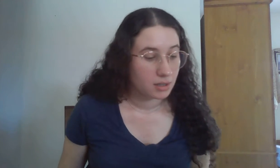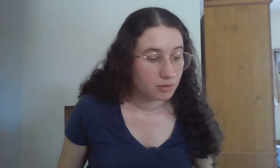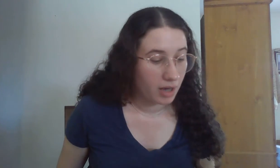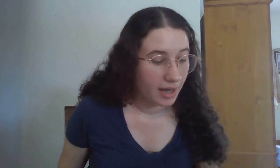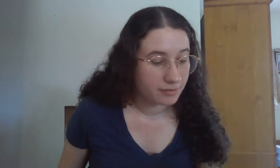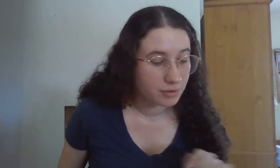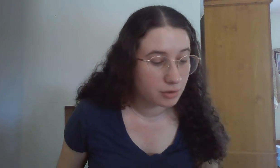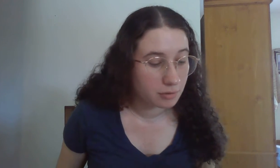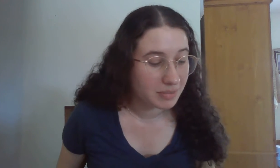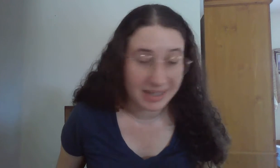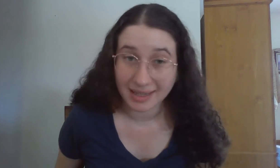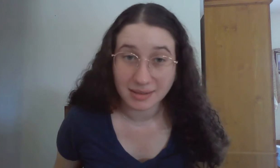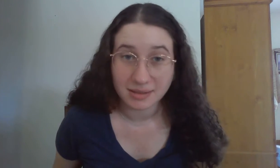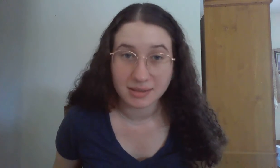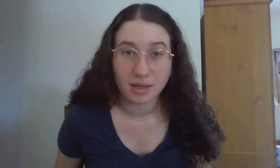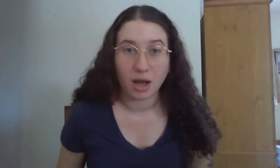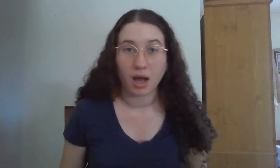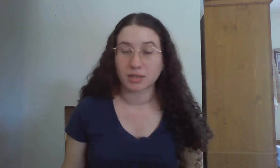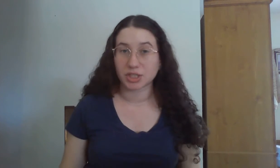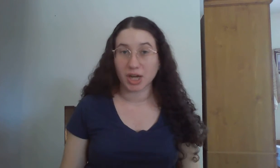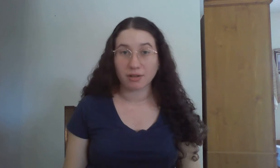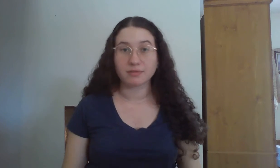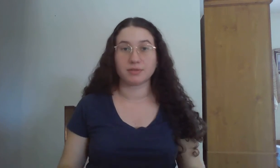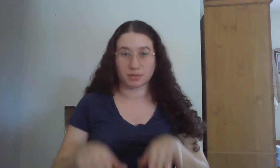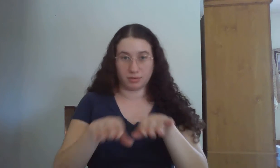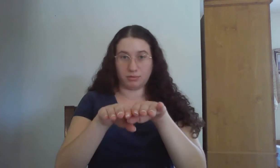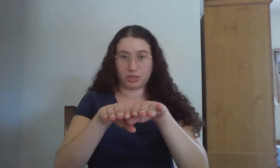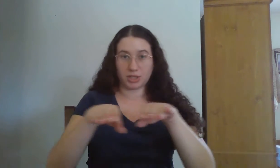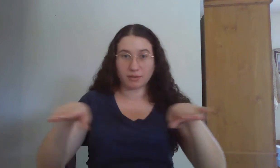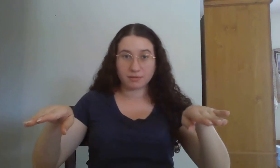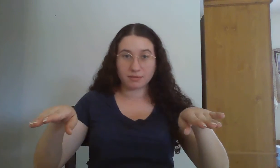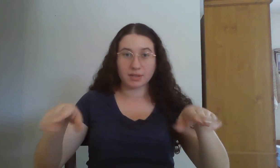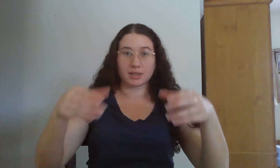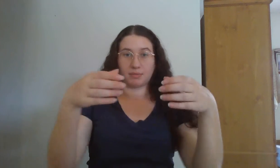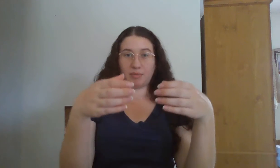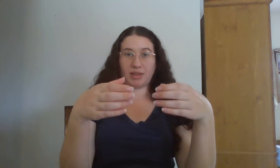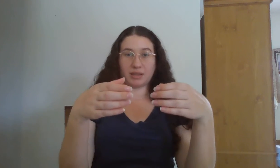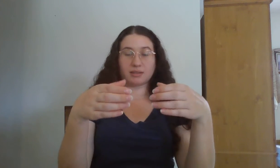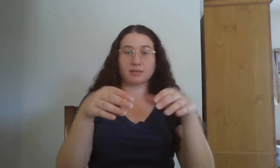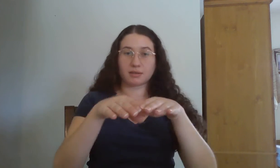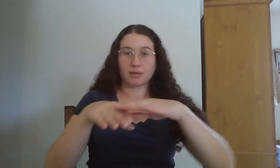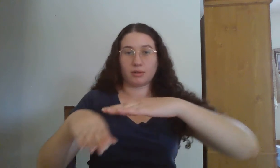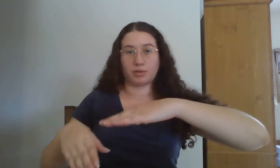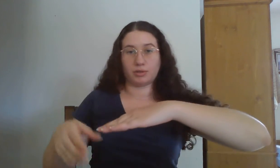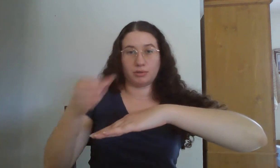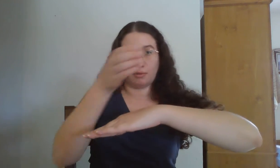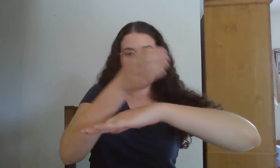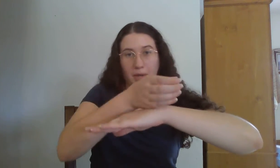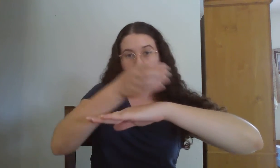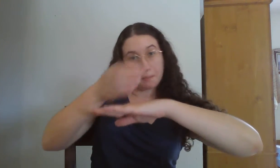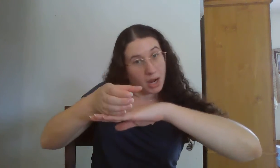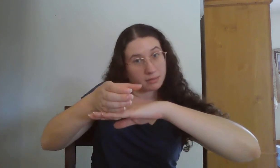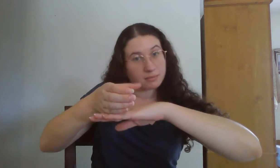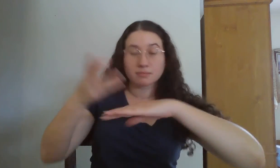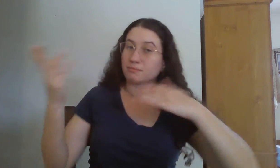You have two plants on a shelf. So you do shelf, maybe like this, or you could do,